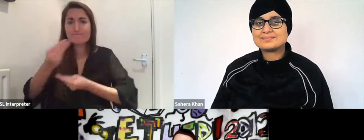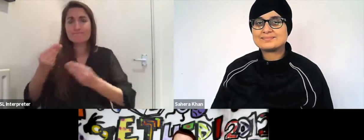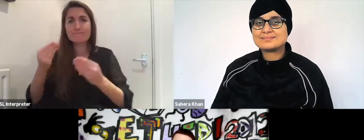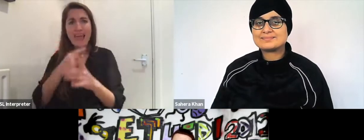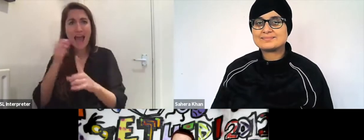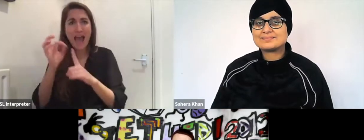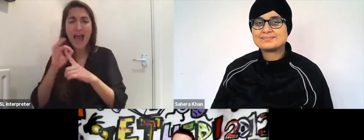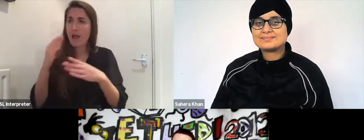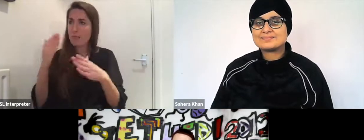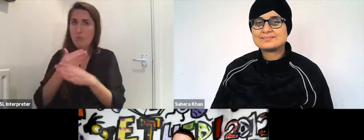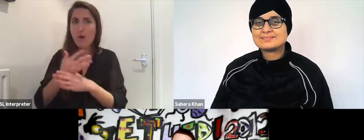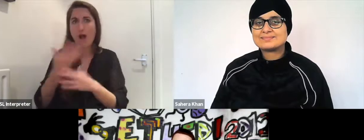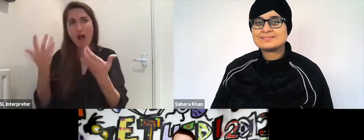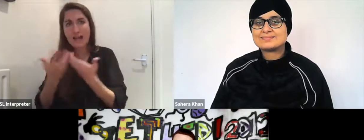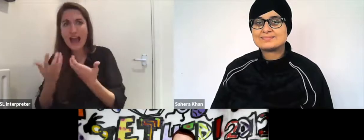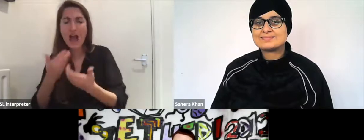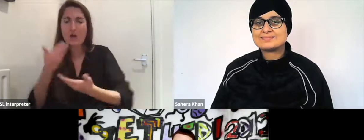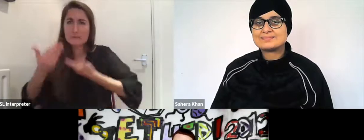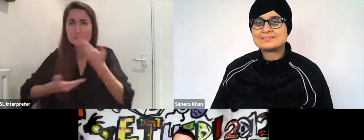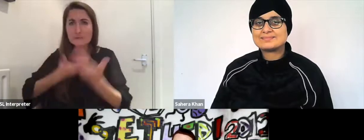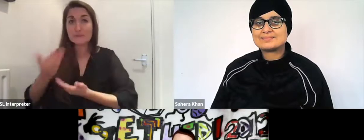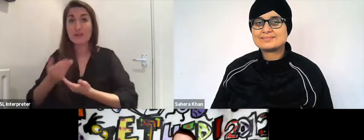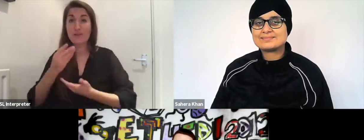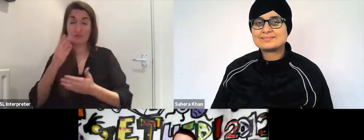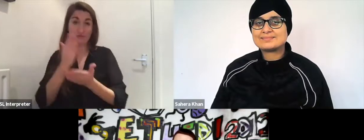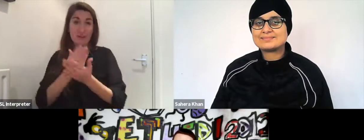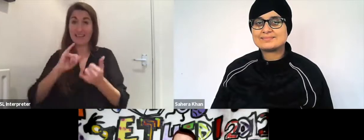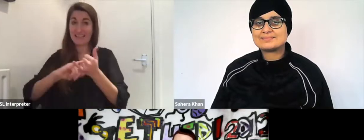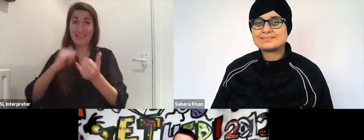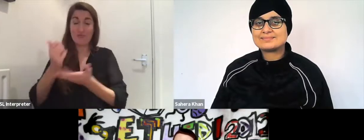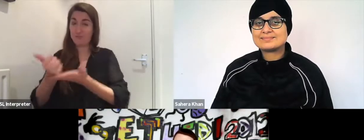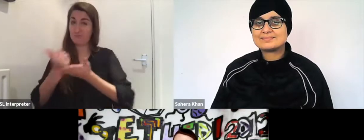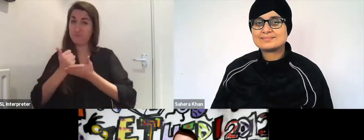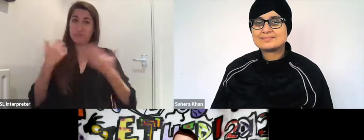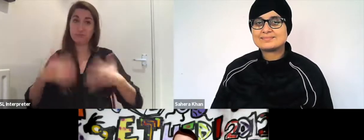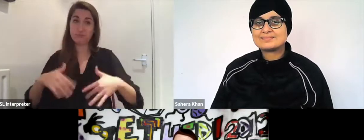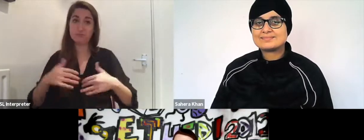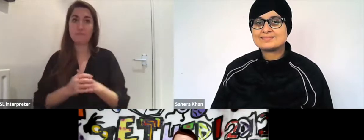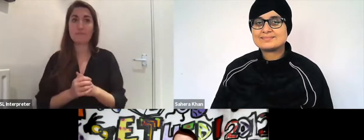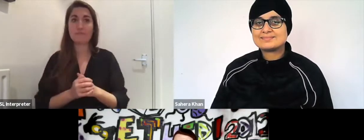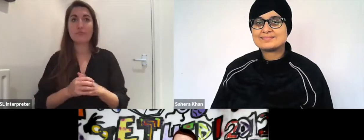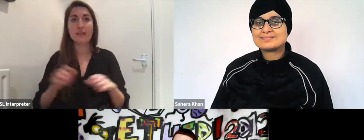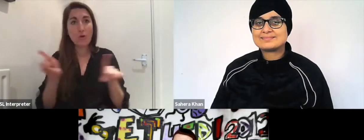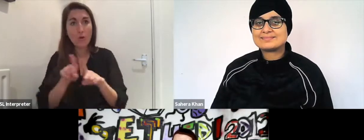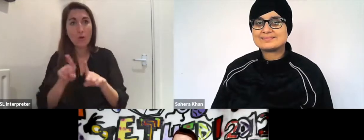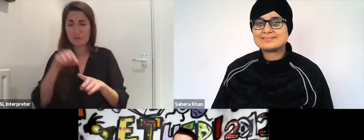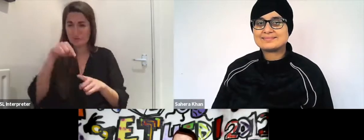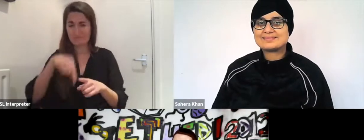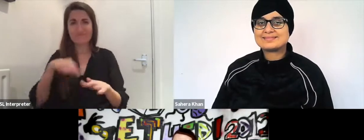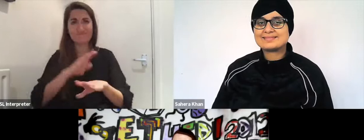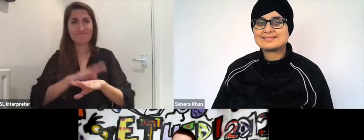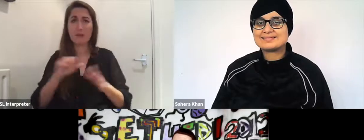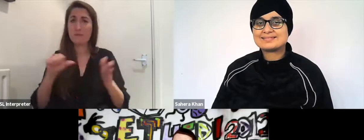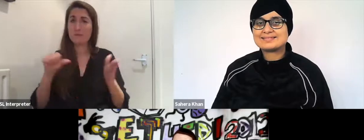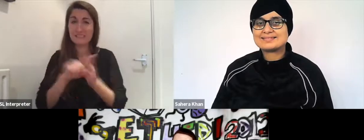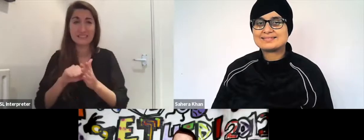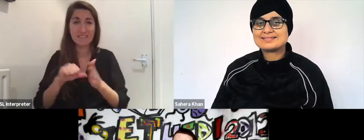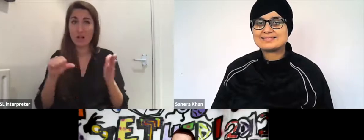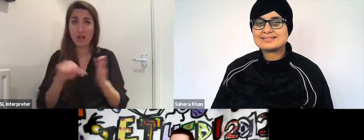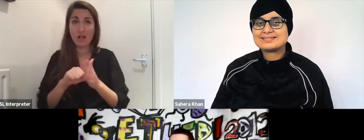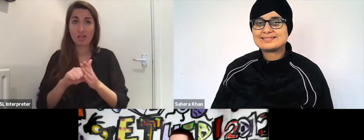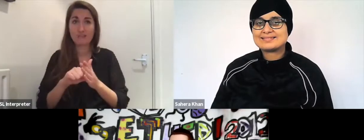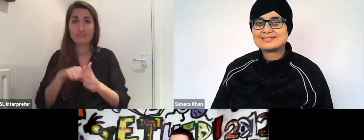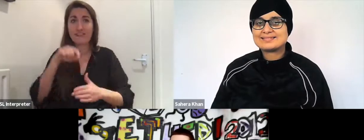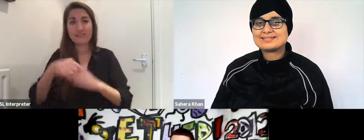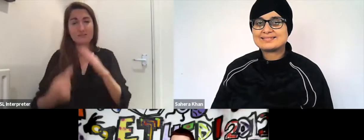to Sahera. But also, in such a difficult time and with something so important,